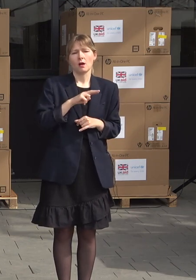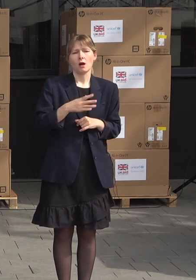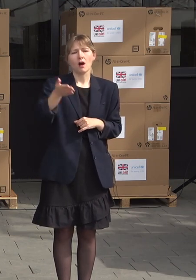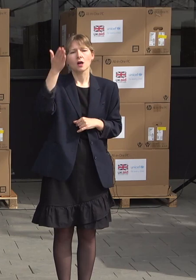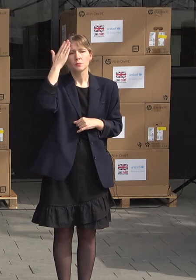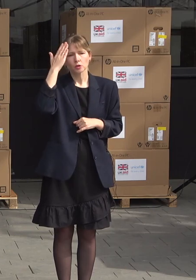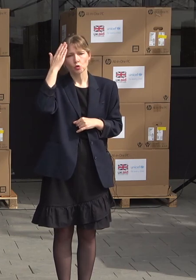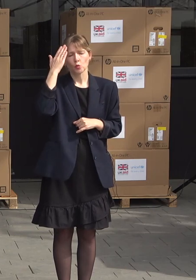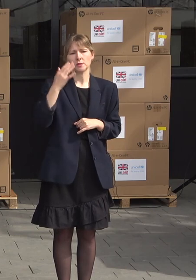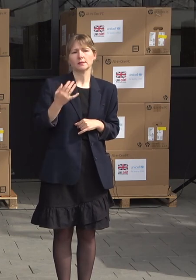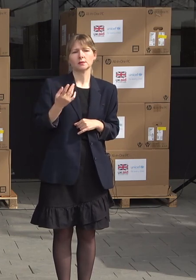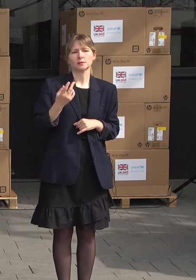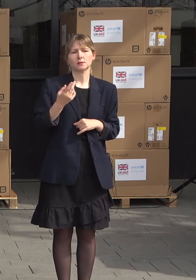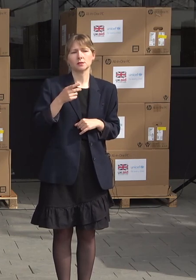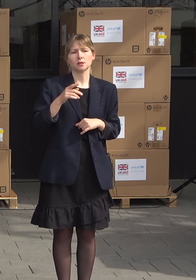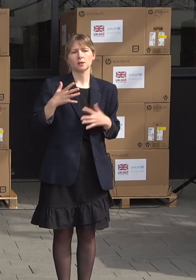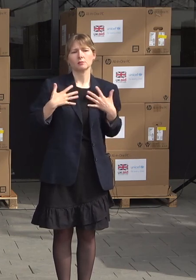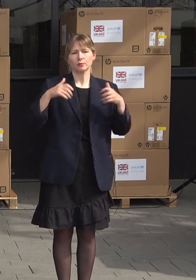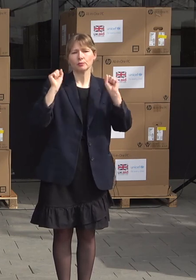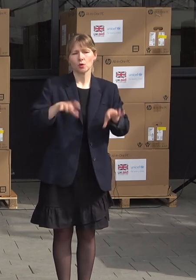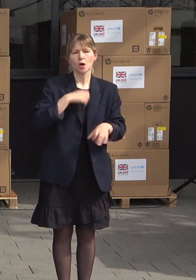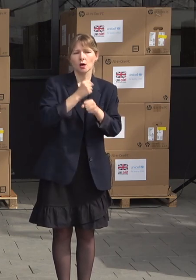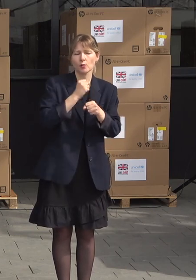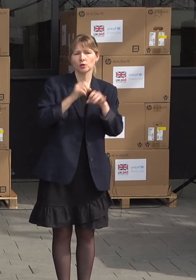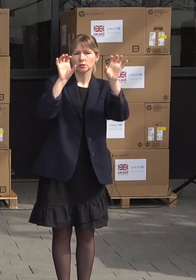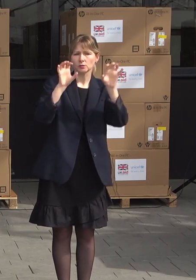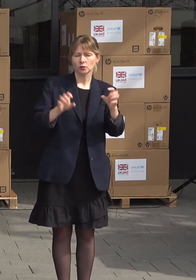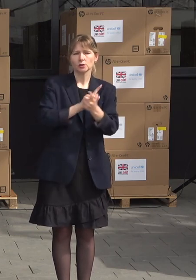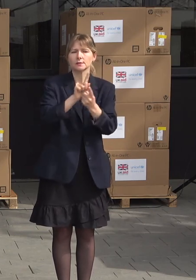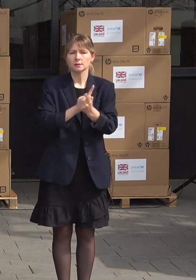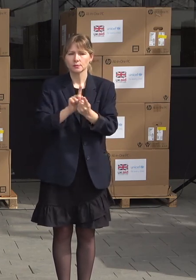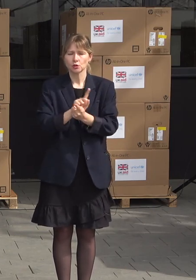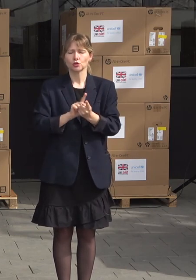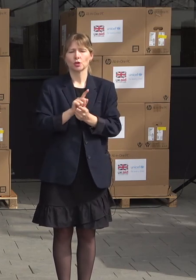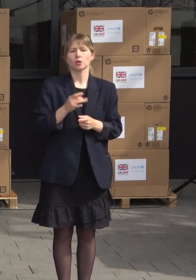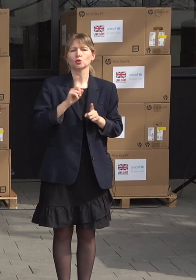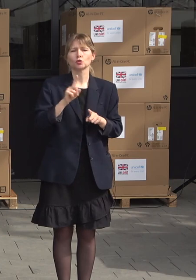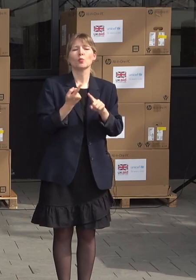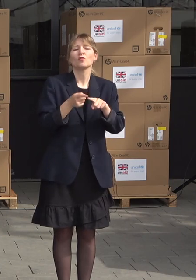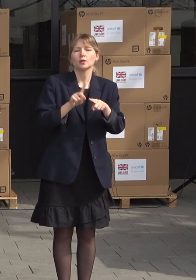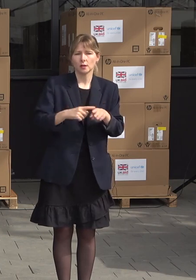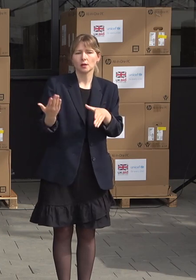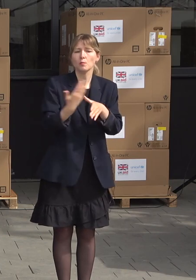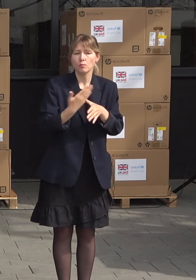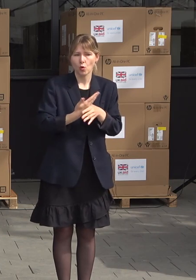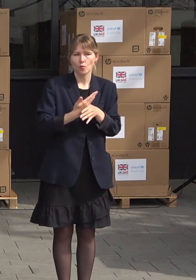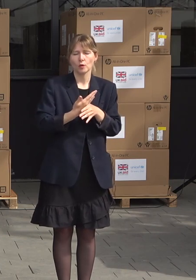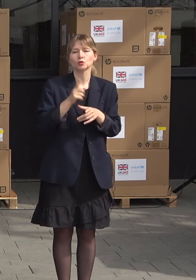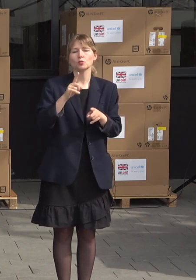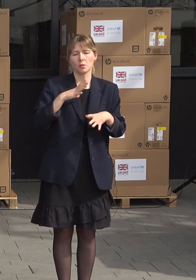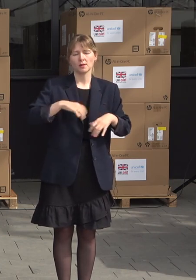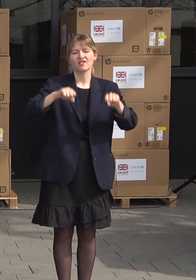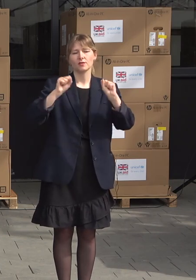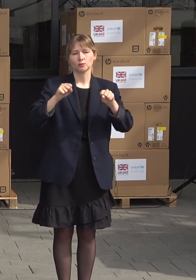facilities the of and the efforts on legislative level and the administrative level so that this report and that this donation will be possible.